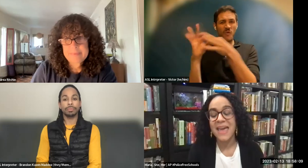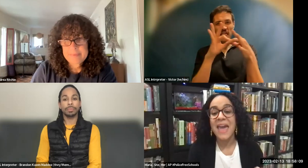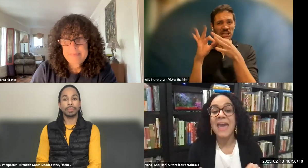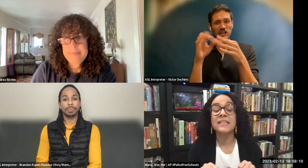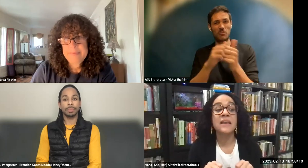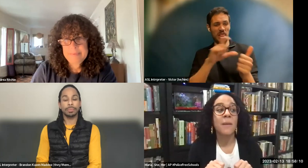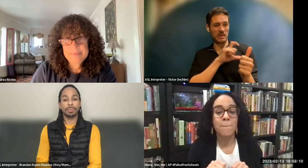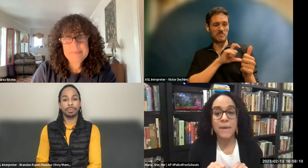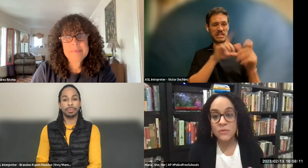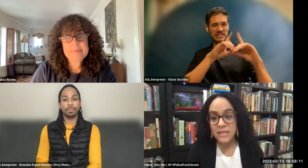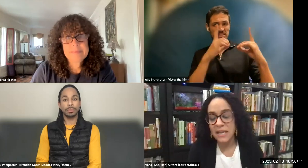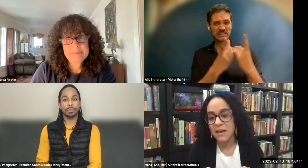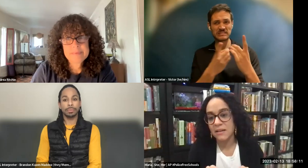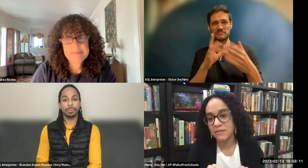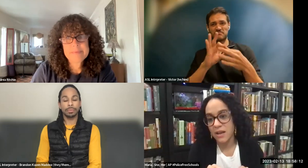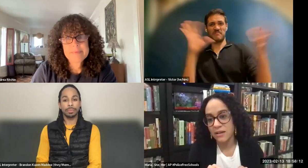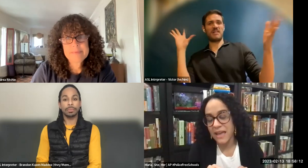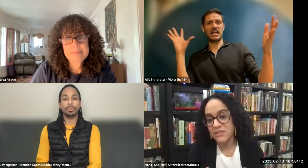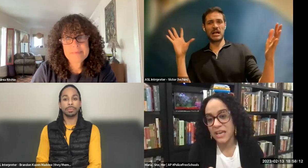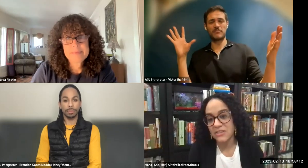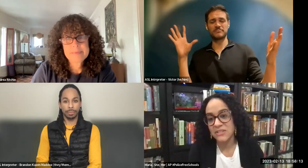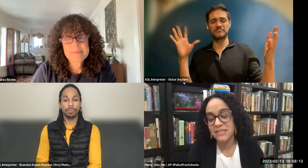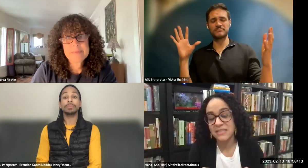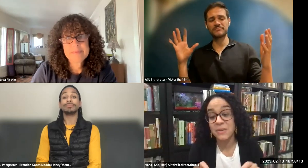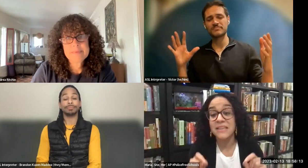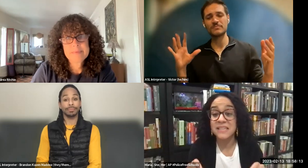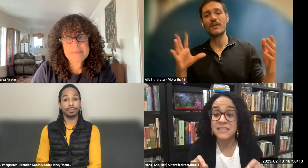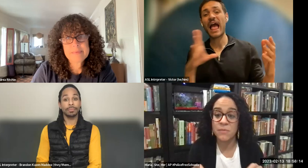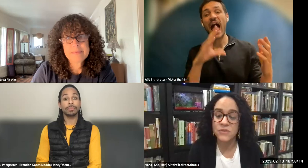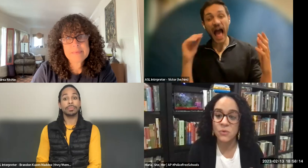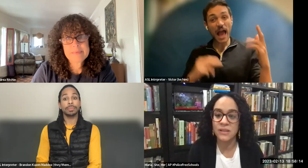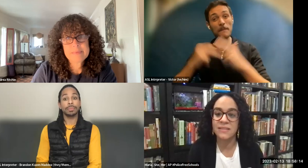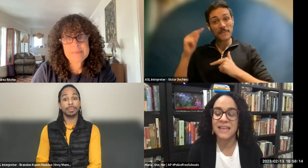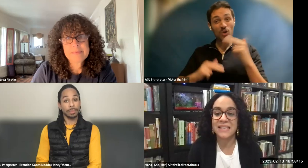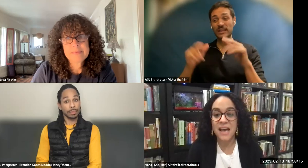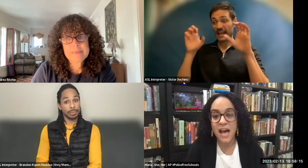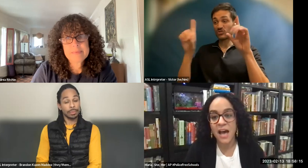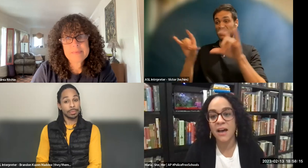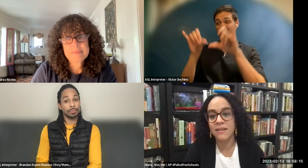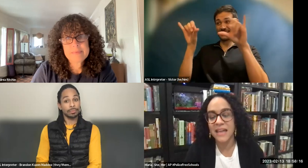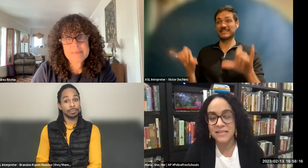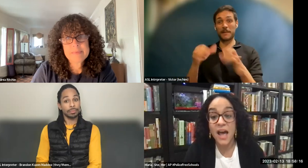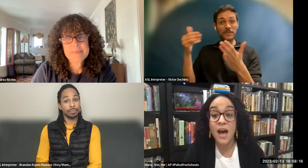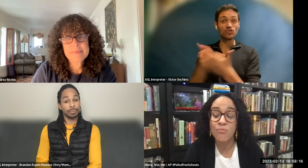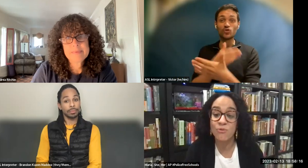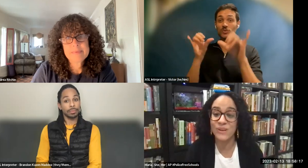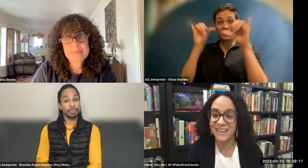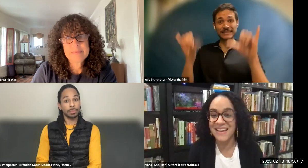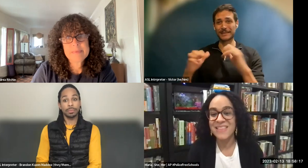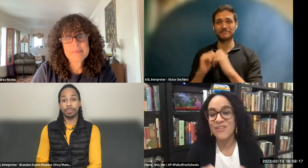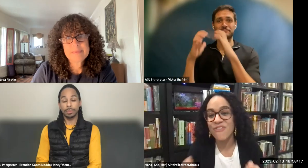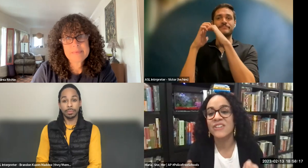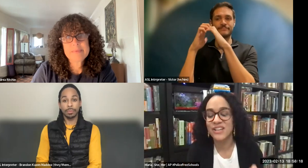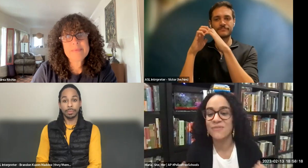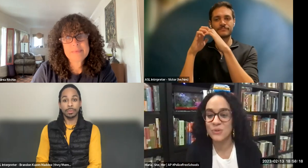police and building an education system and a system of schooling that is